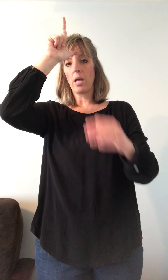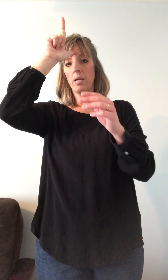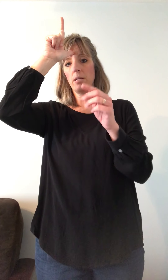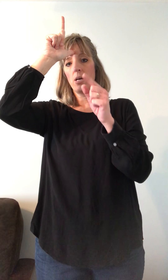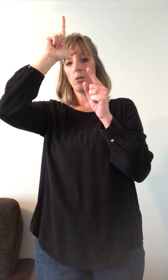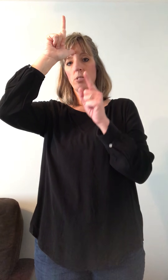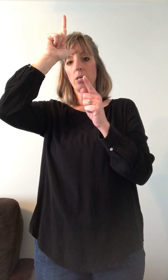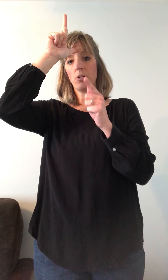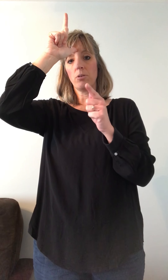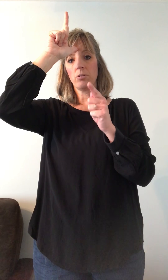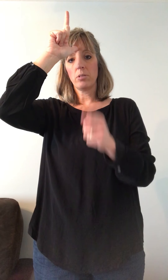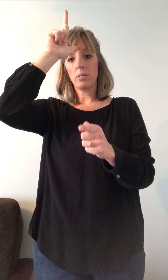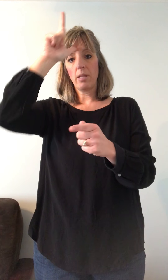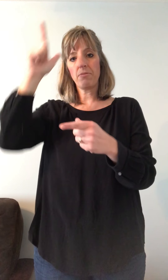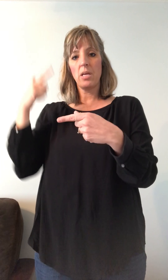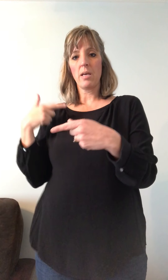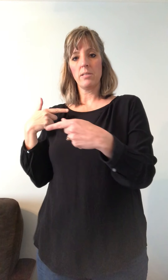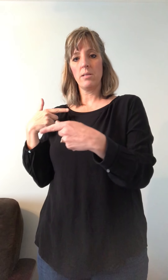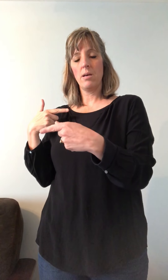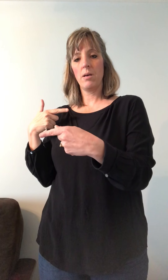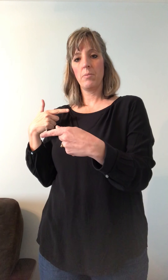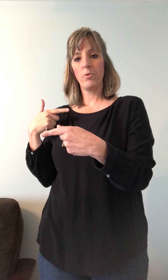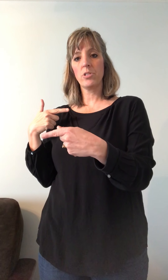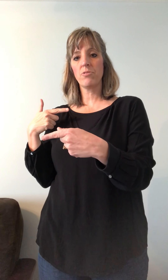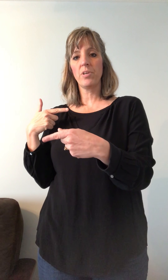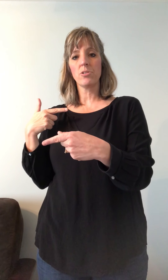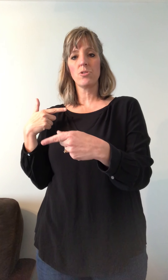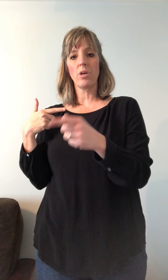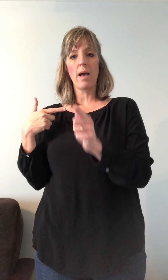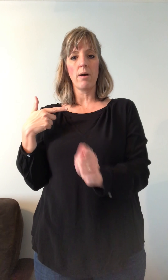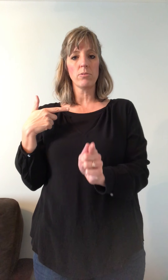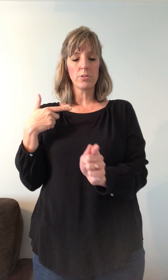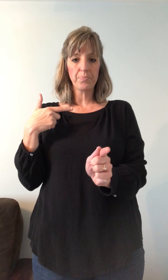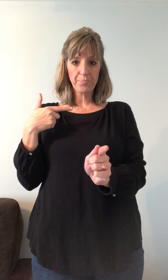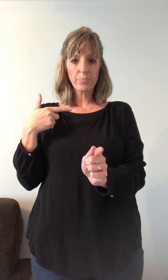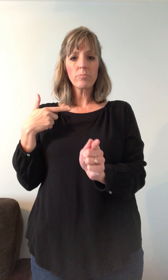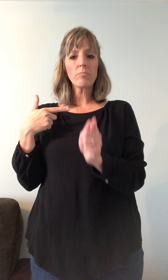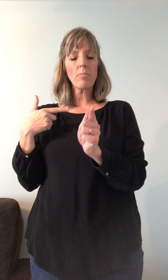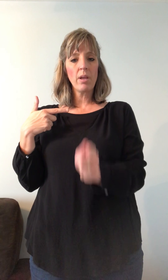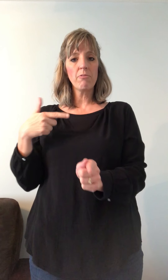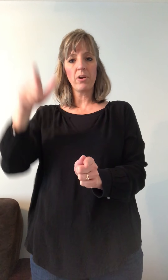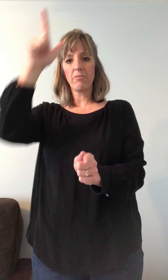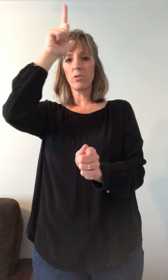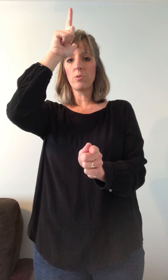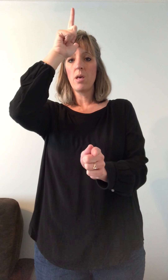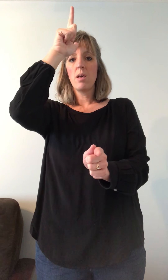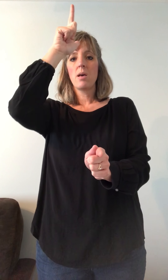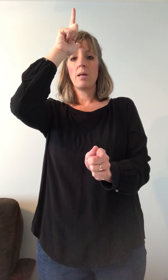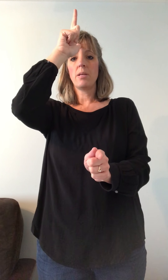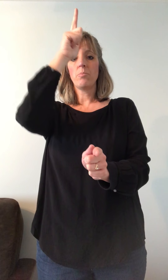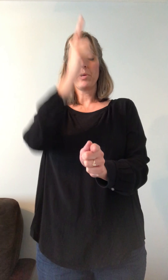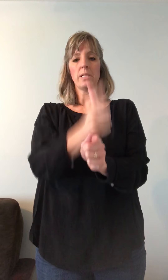forehead. You take your left hand, point your finger straight out in front of you, and then you bring it